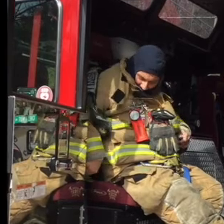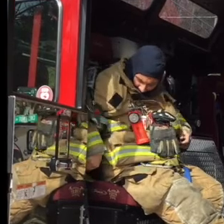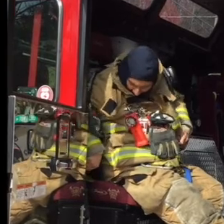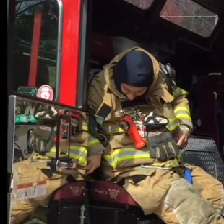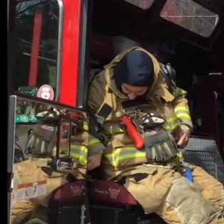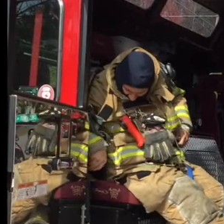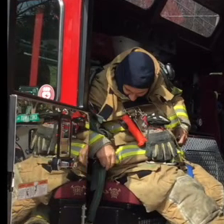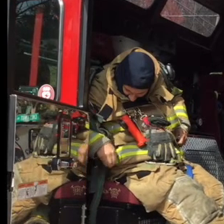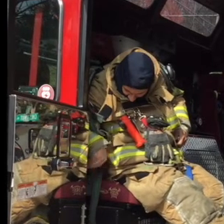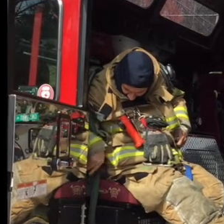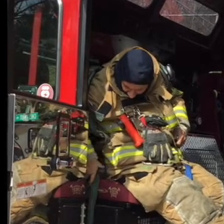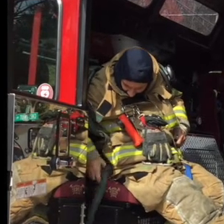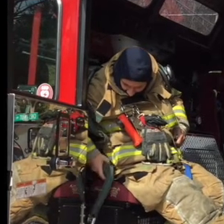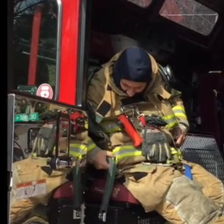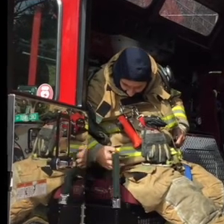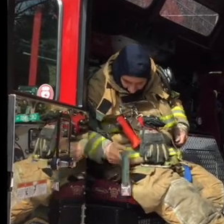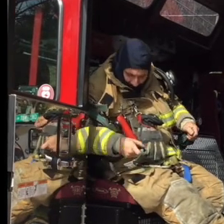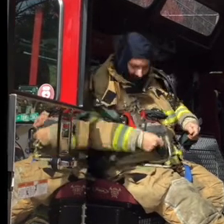Make sure we get our seatbelt on.